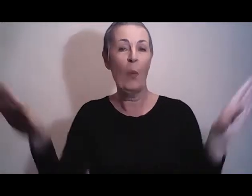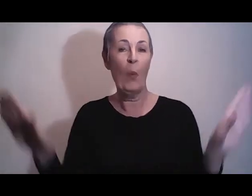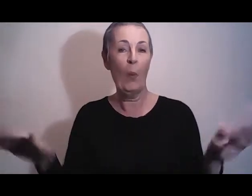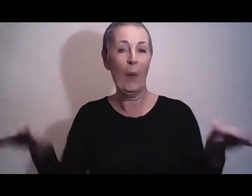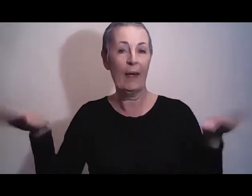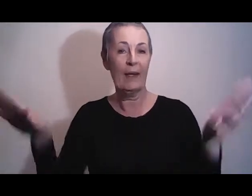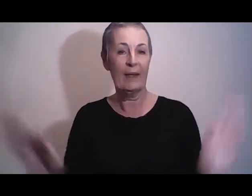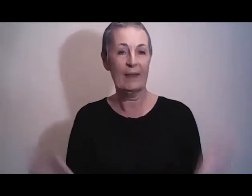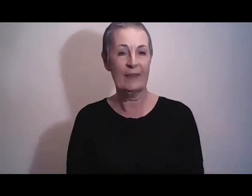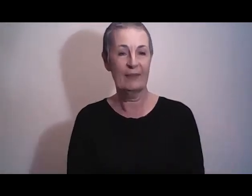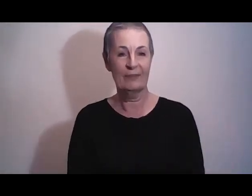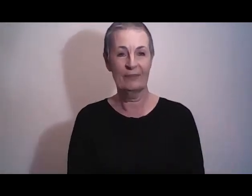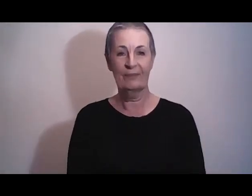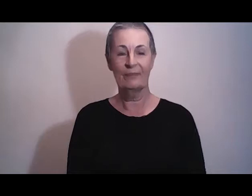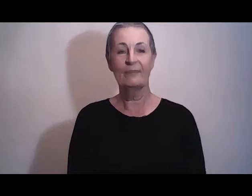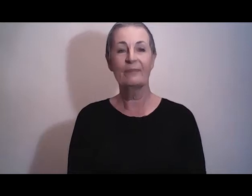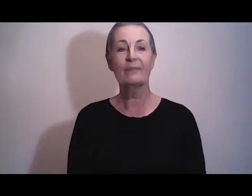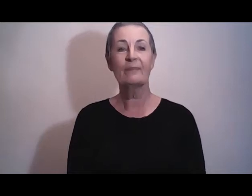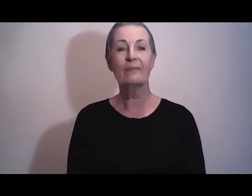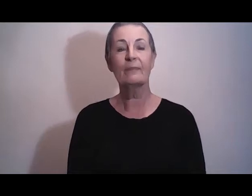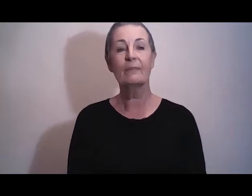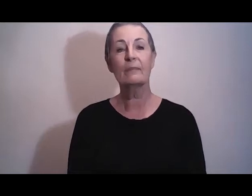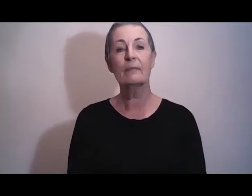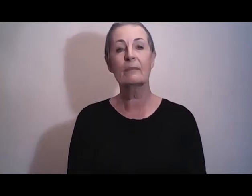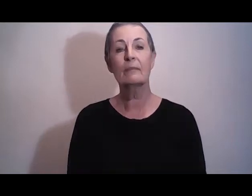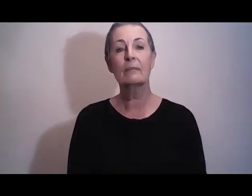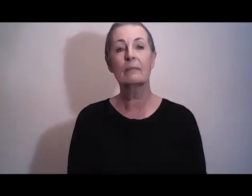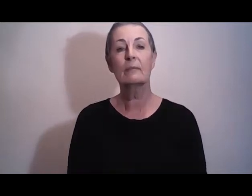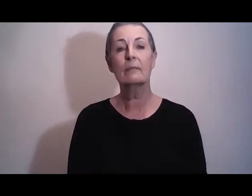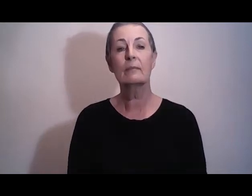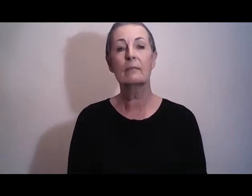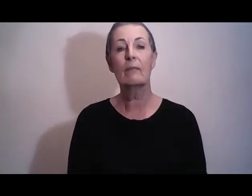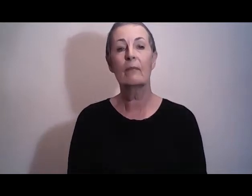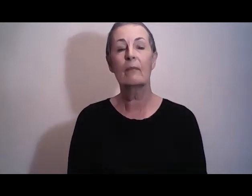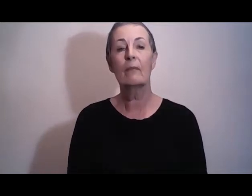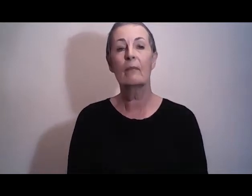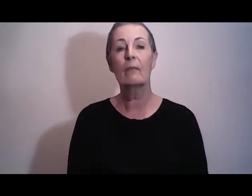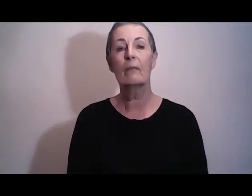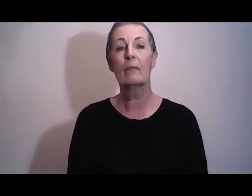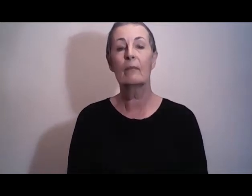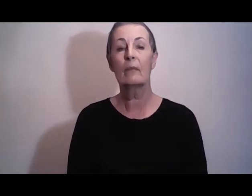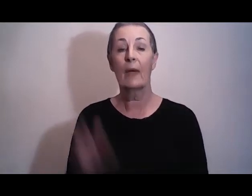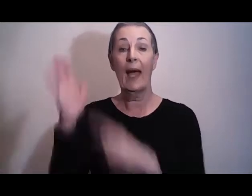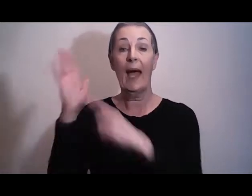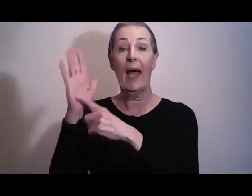and back. And the arms, the hands are level with the chest.